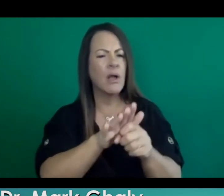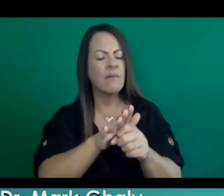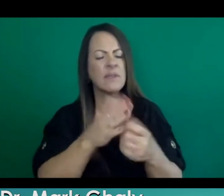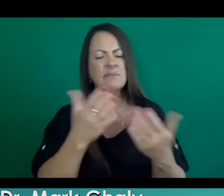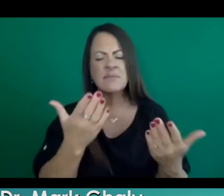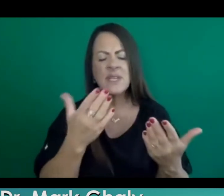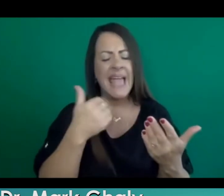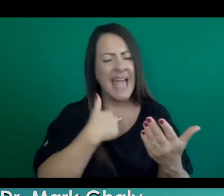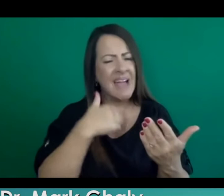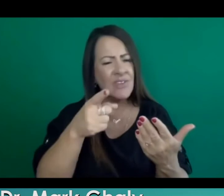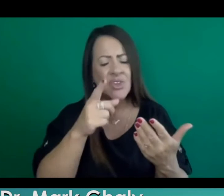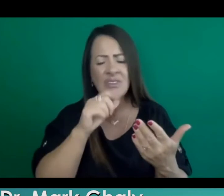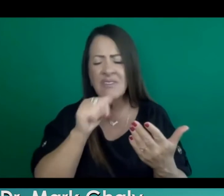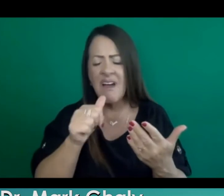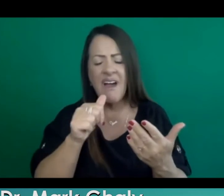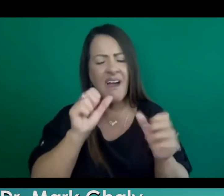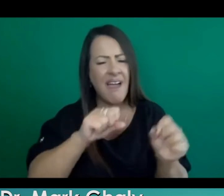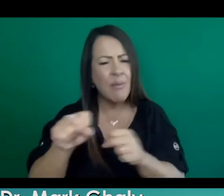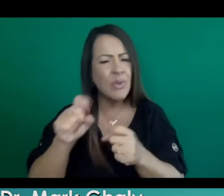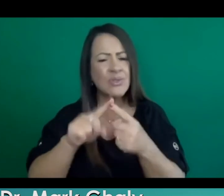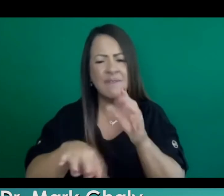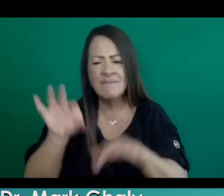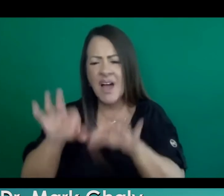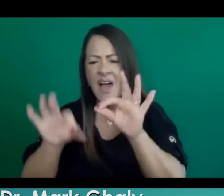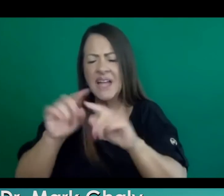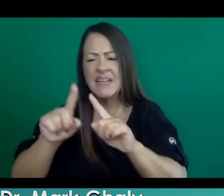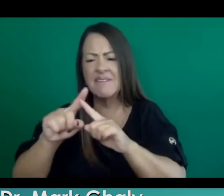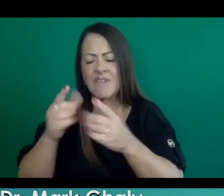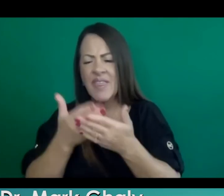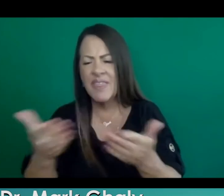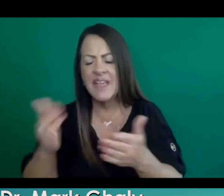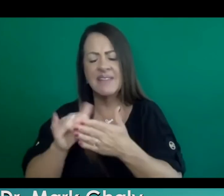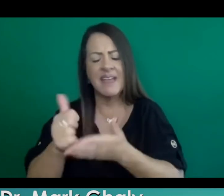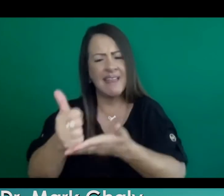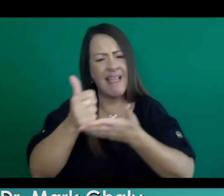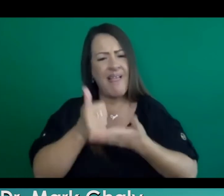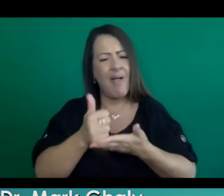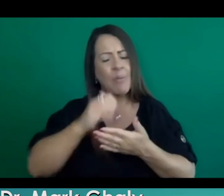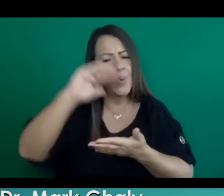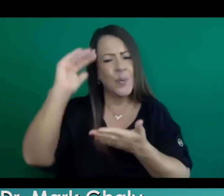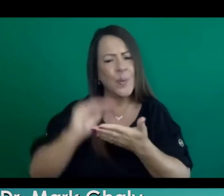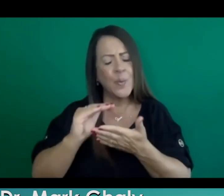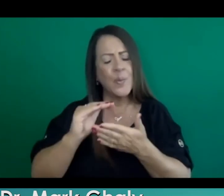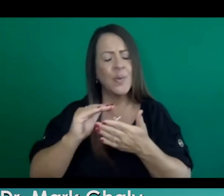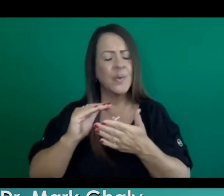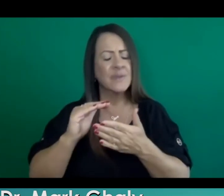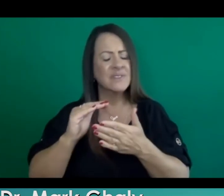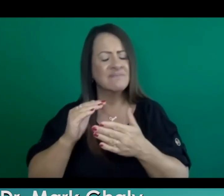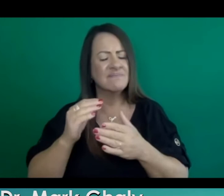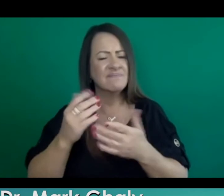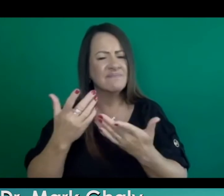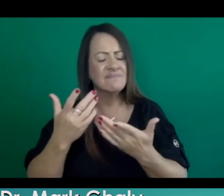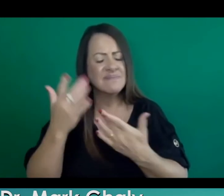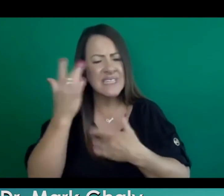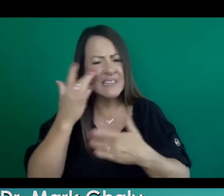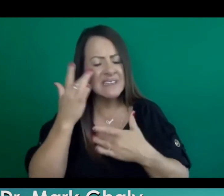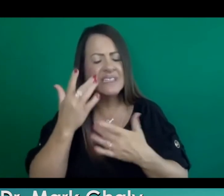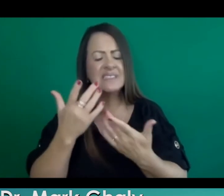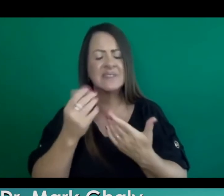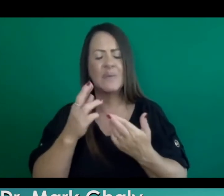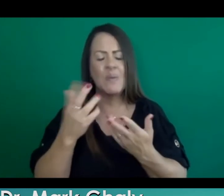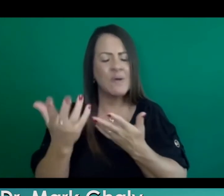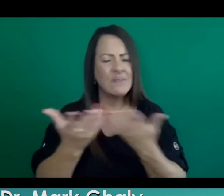treatment? Sophia, thanks for the question. I think one of the things, and we talked about it early on, and I really appreciate chances